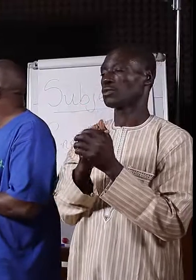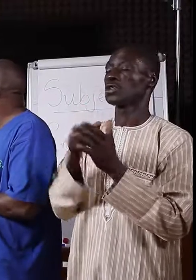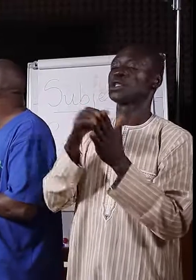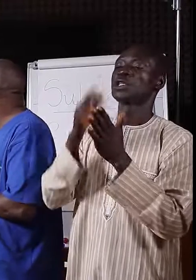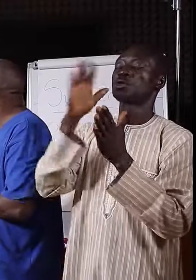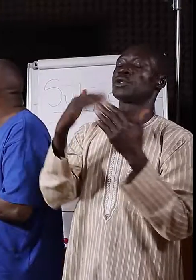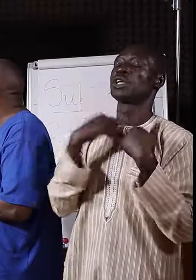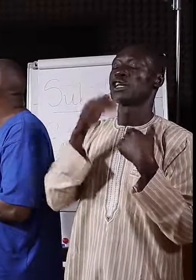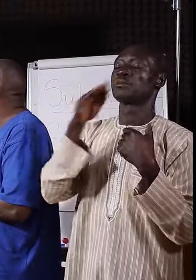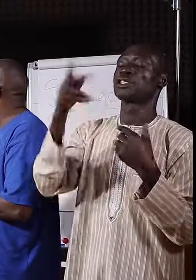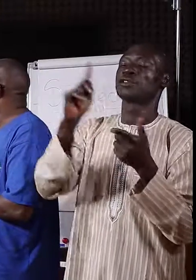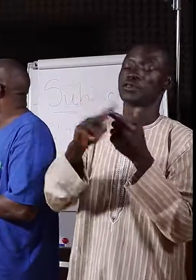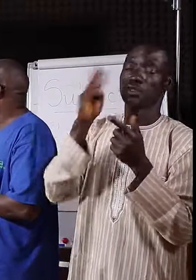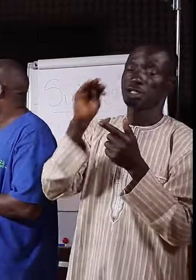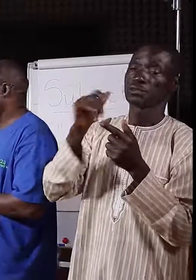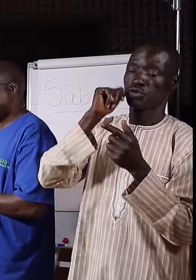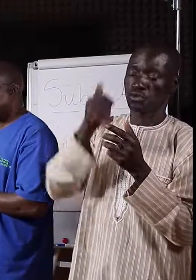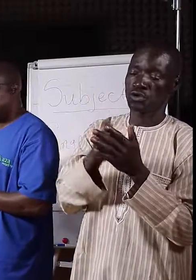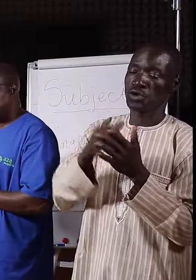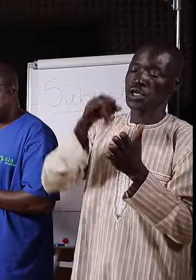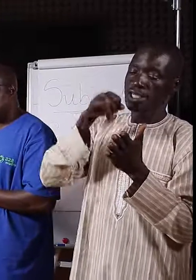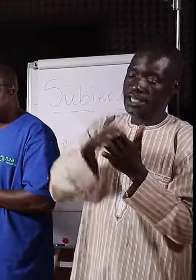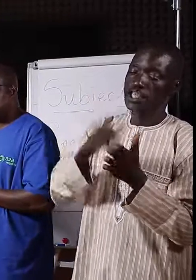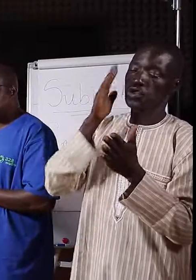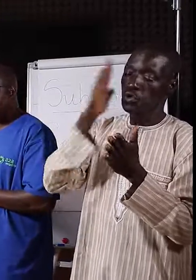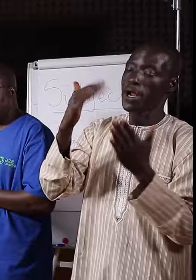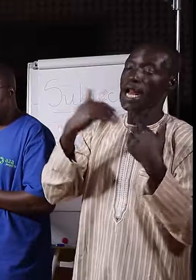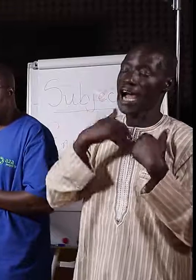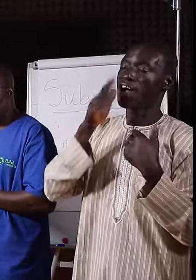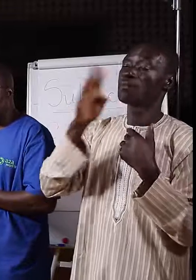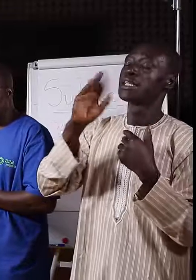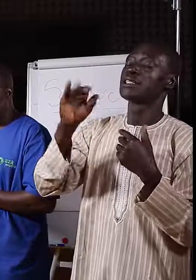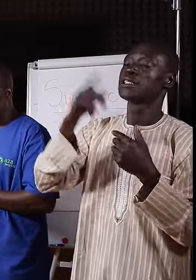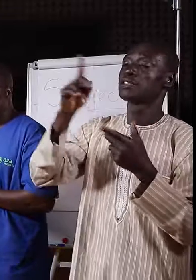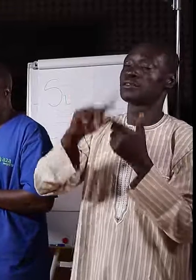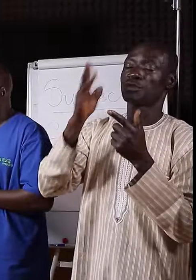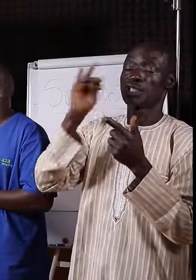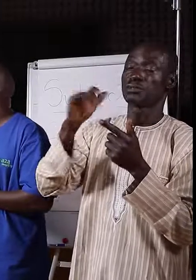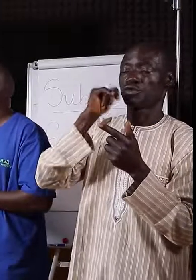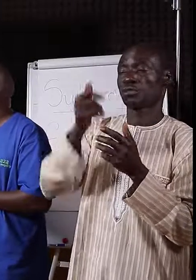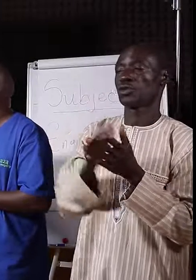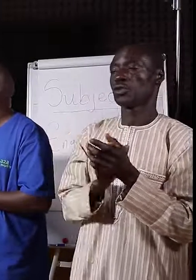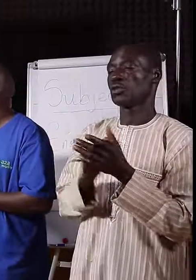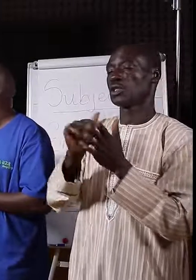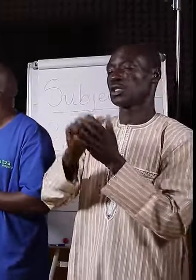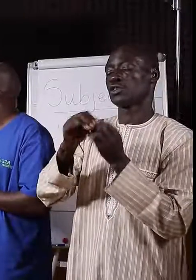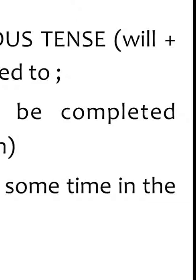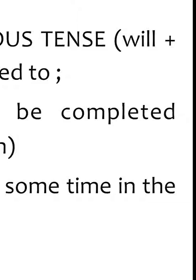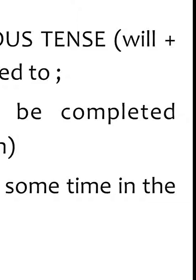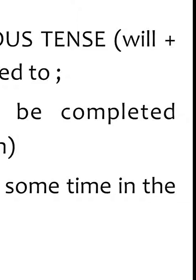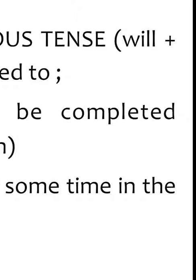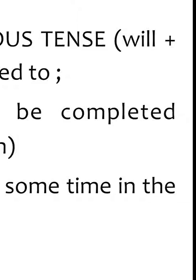will have been given to him tomorrow. It will have been given to him tomorrow. That's number